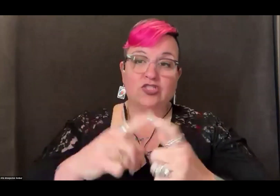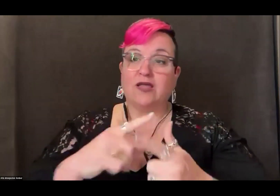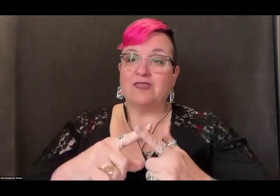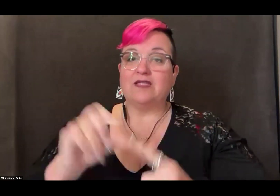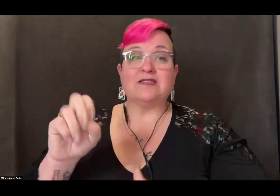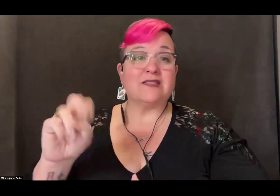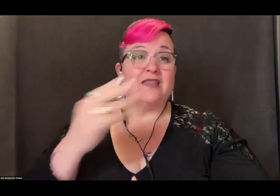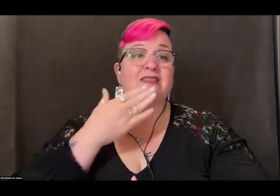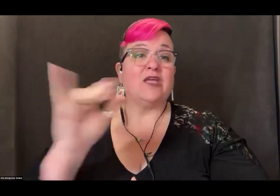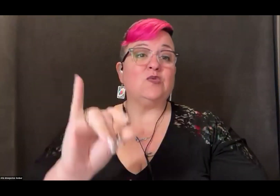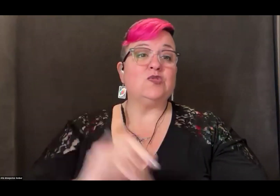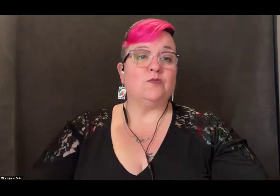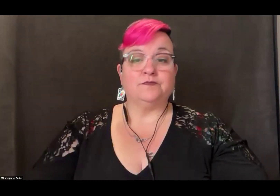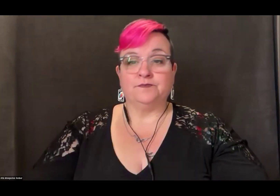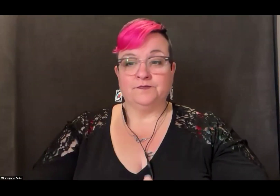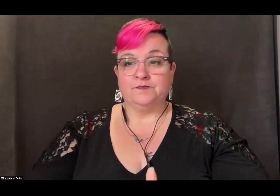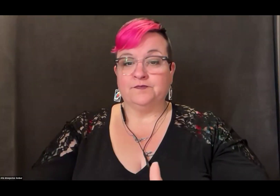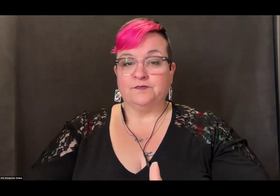Sun, thank you. Yeah.